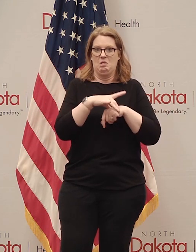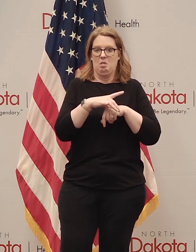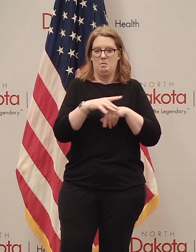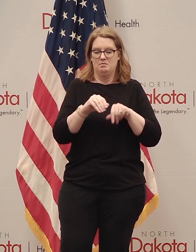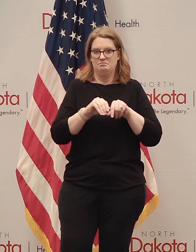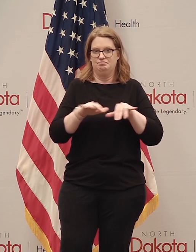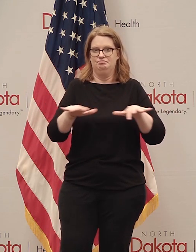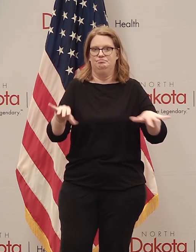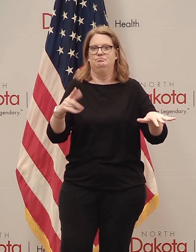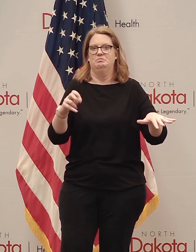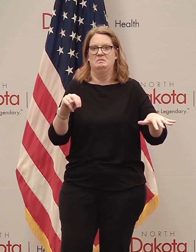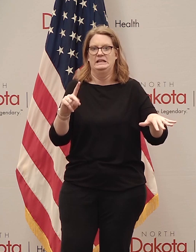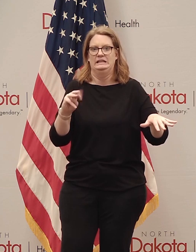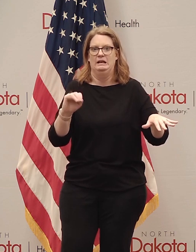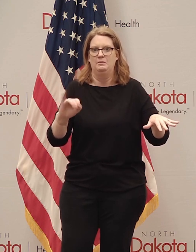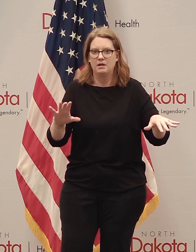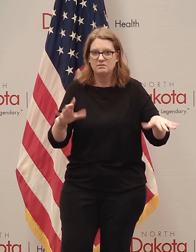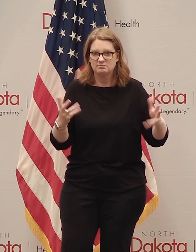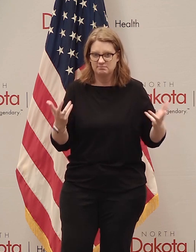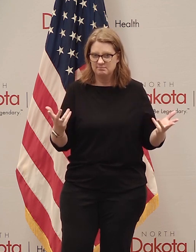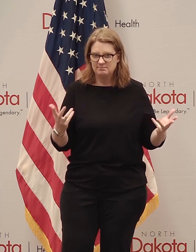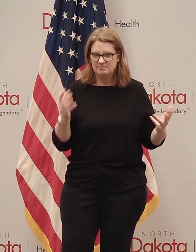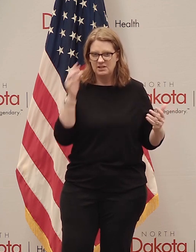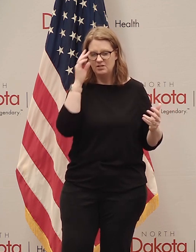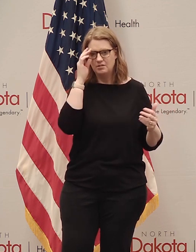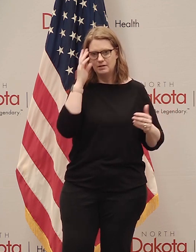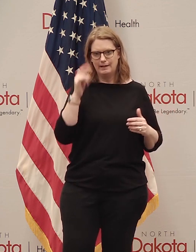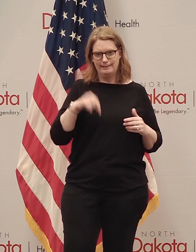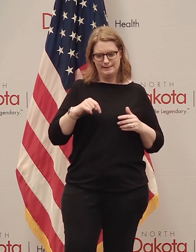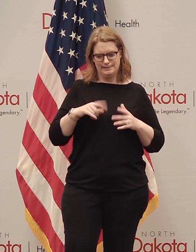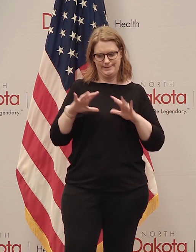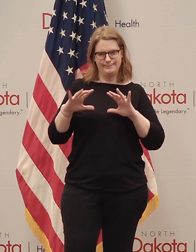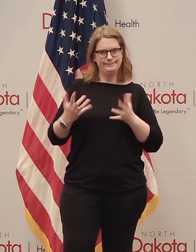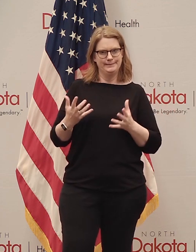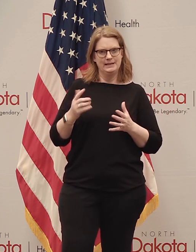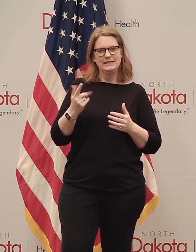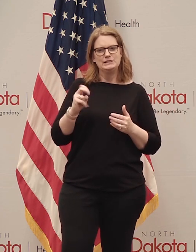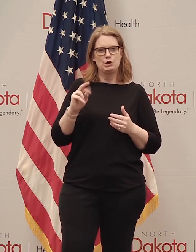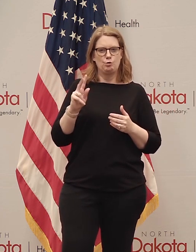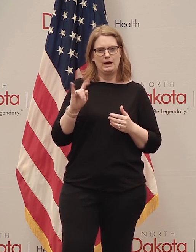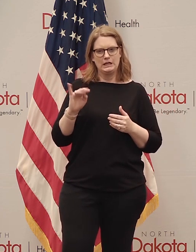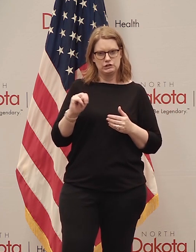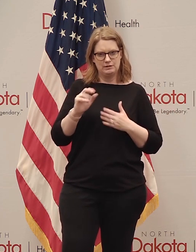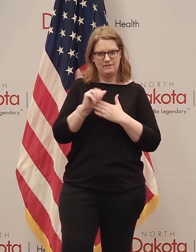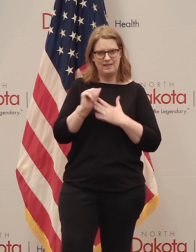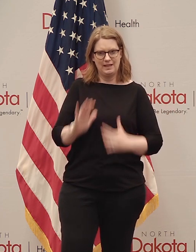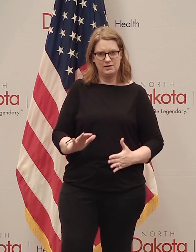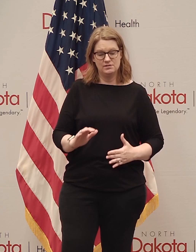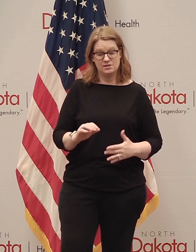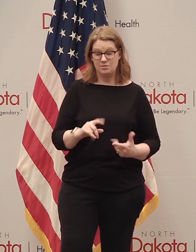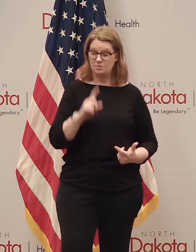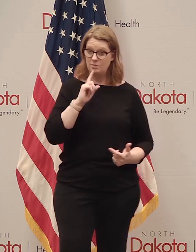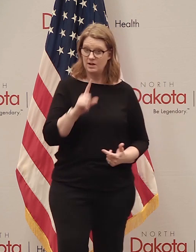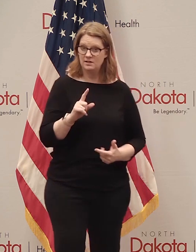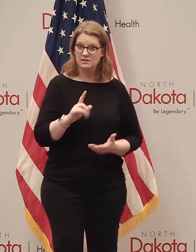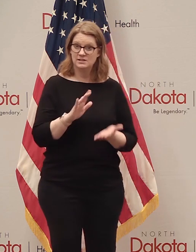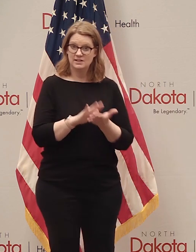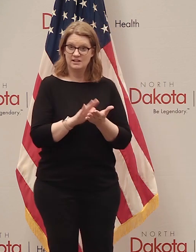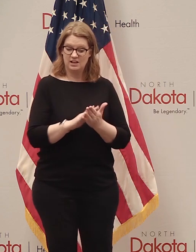this, at least in this generation of leaders. And so again, I want to compliment all the leaders at all